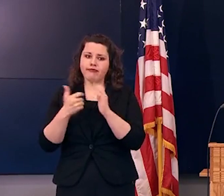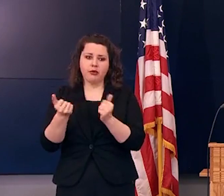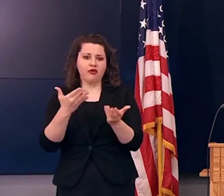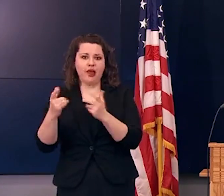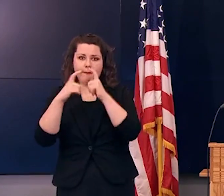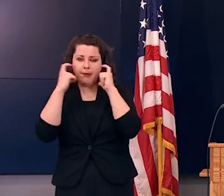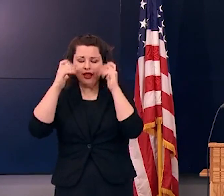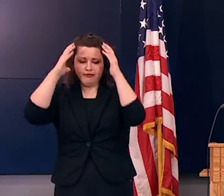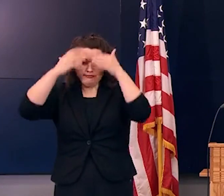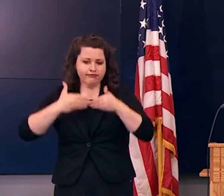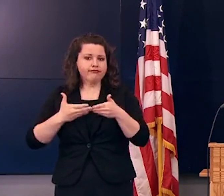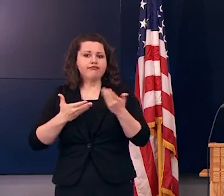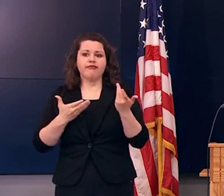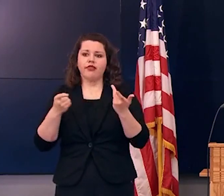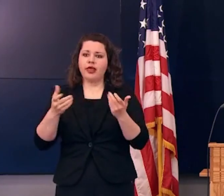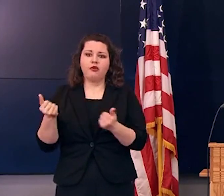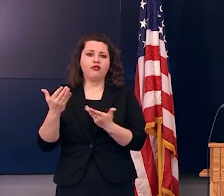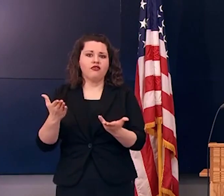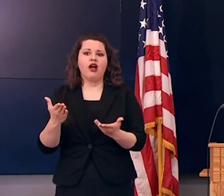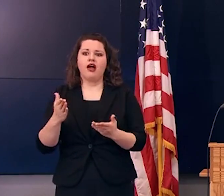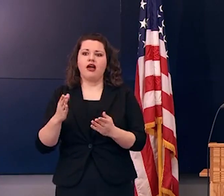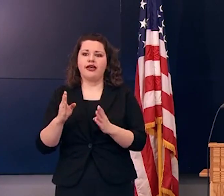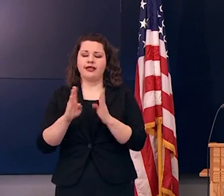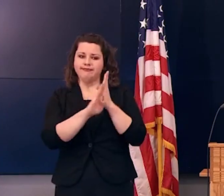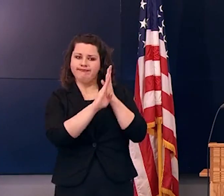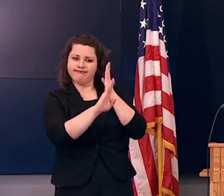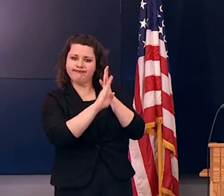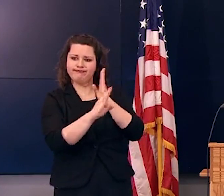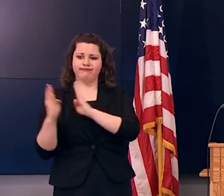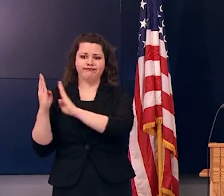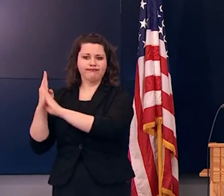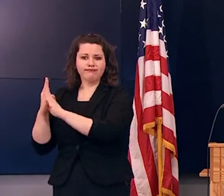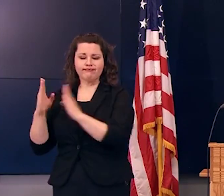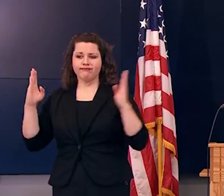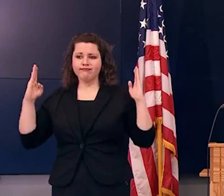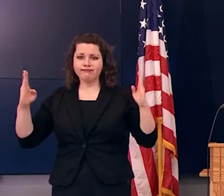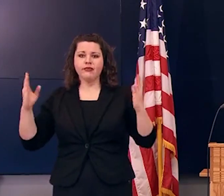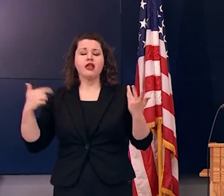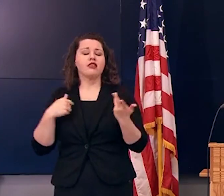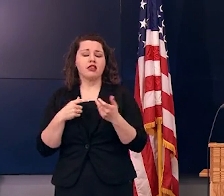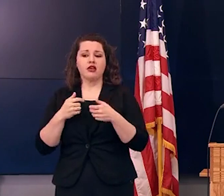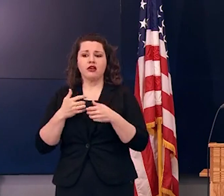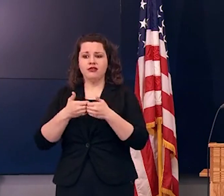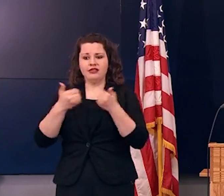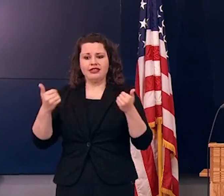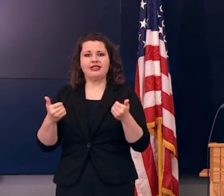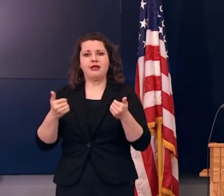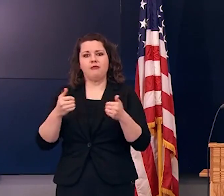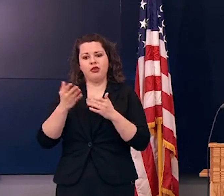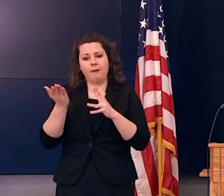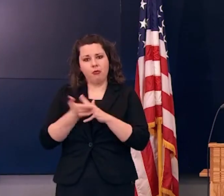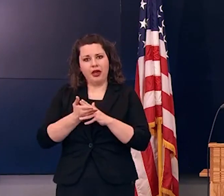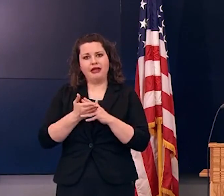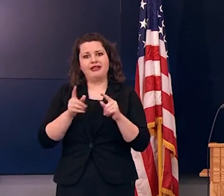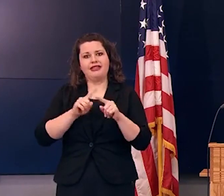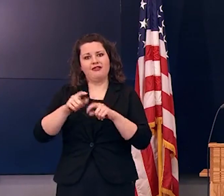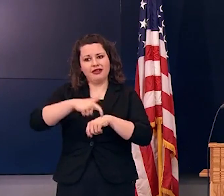and face shields. They're providing partitions where they can between the workforce. They're segregating the breaks. They've shut down the